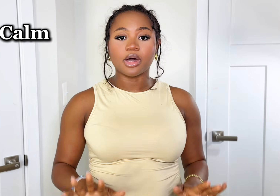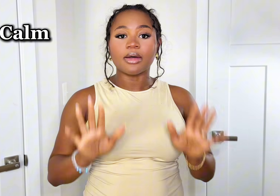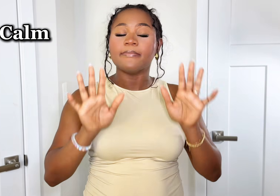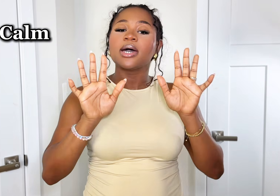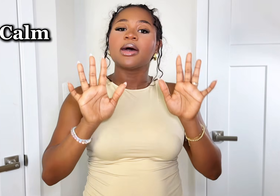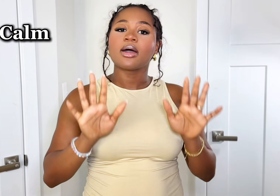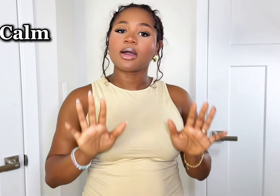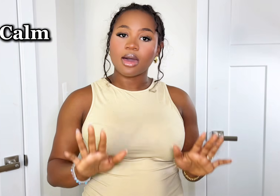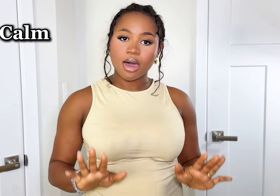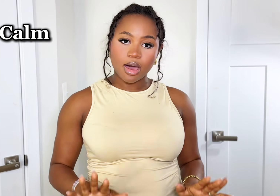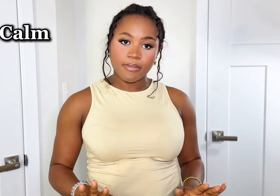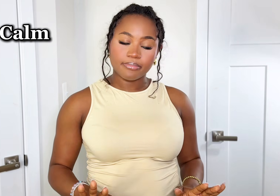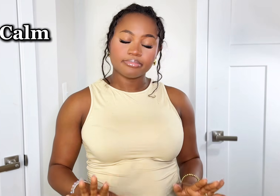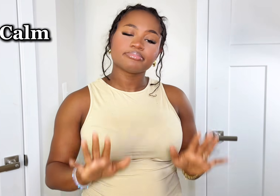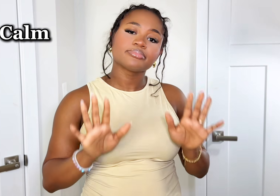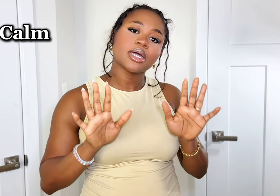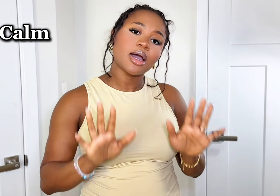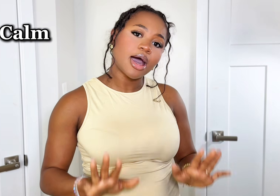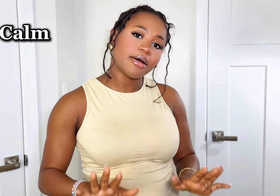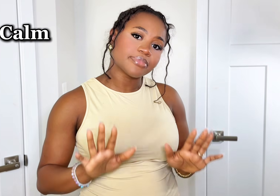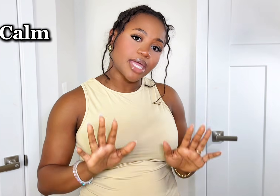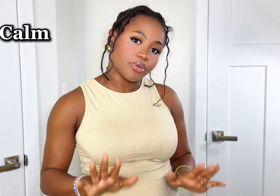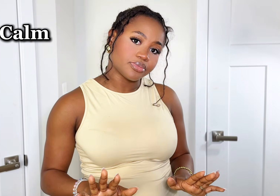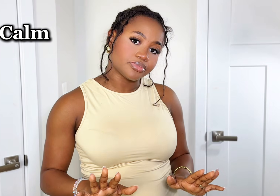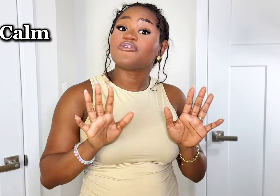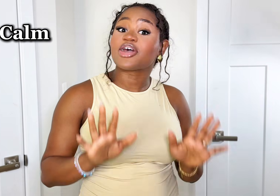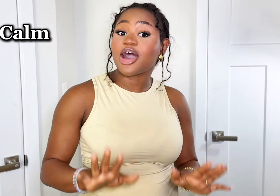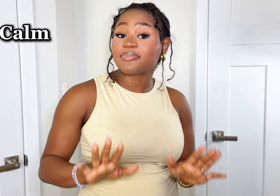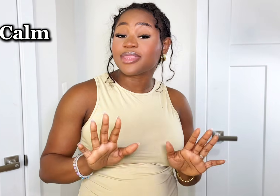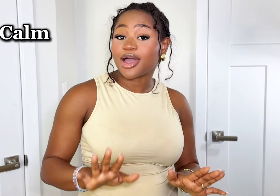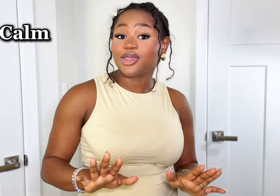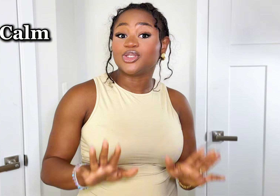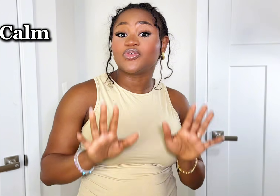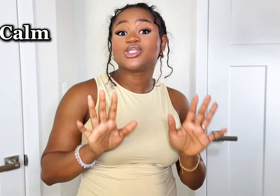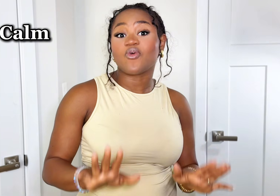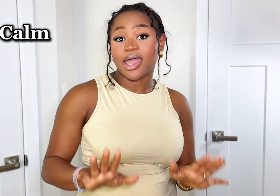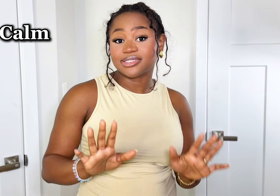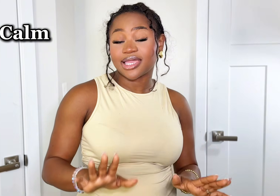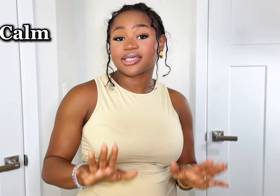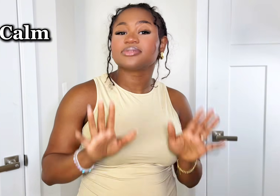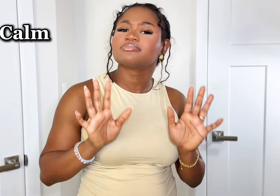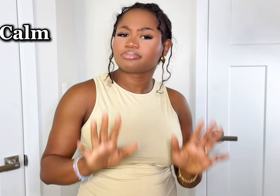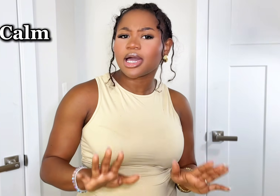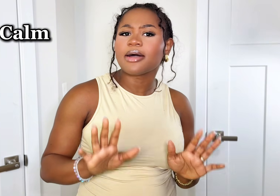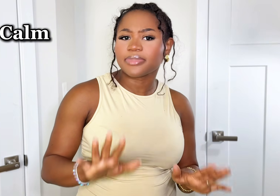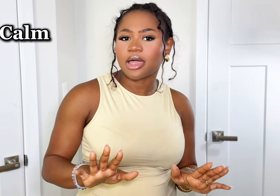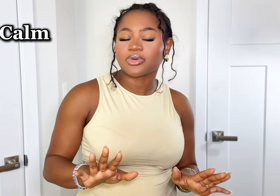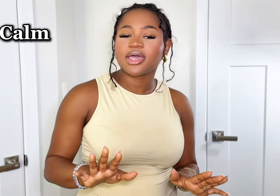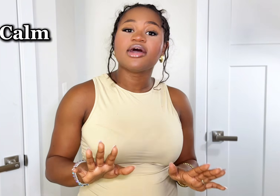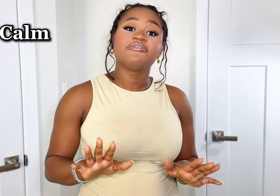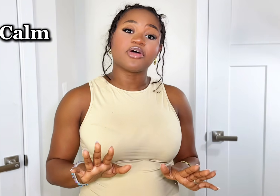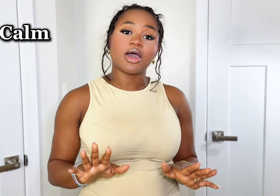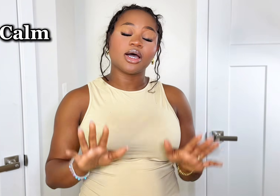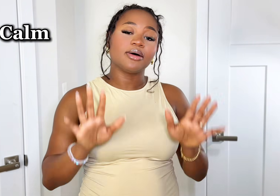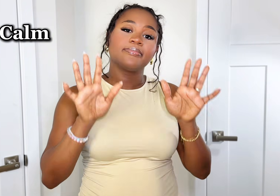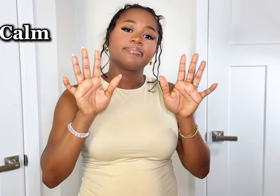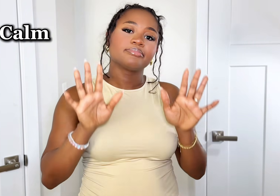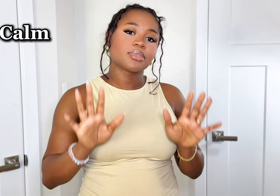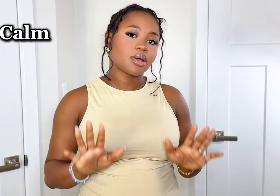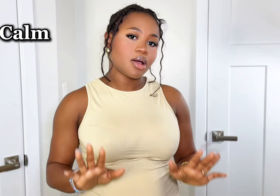bottom. Calm, calm down. For calm down, you do it twice like this. Calm down. For calm,